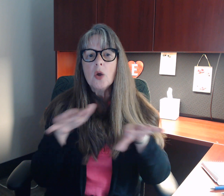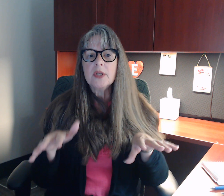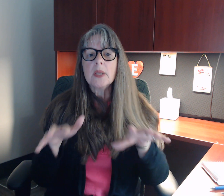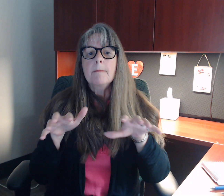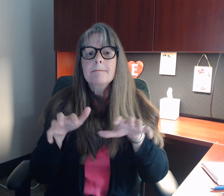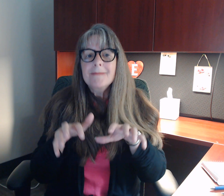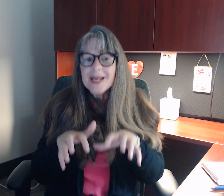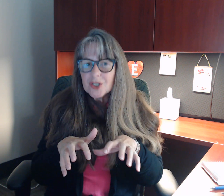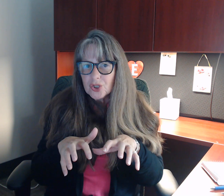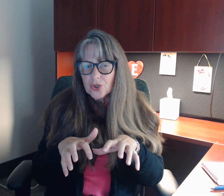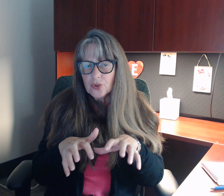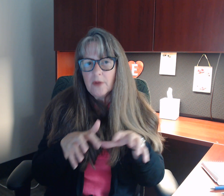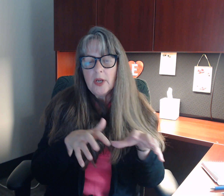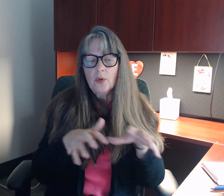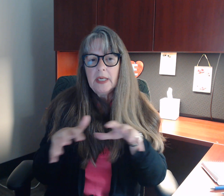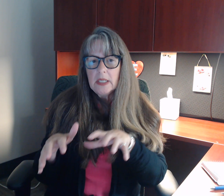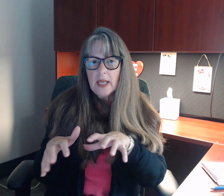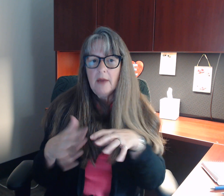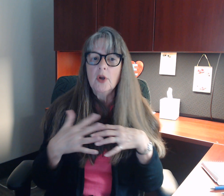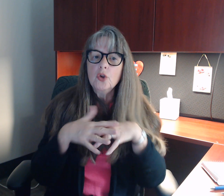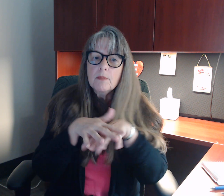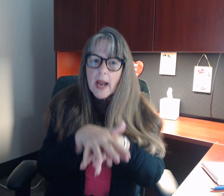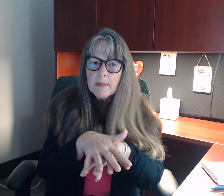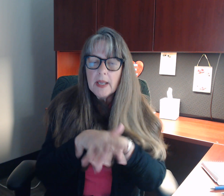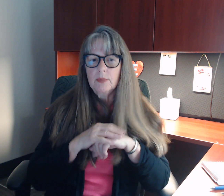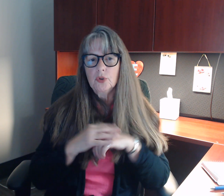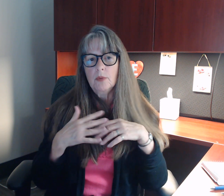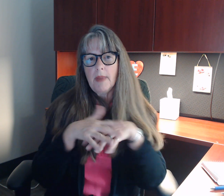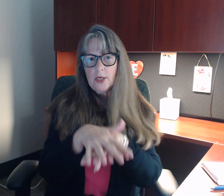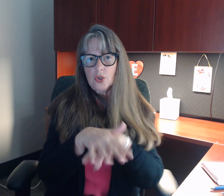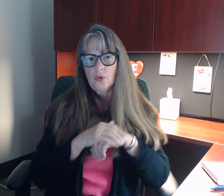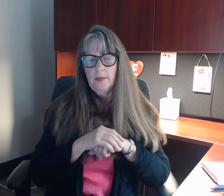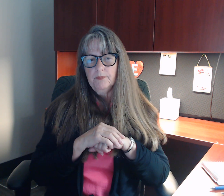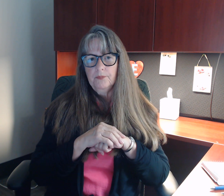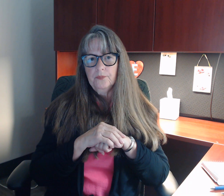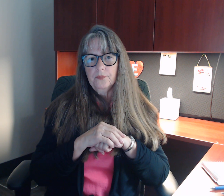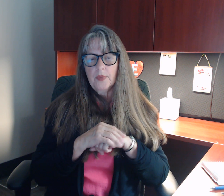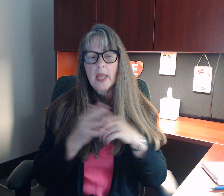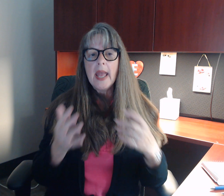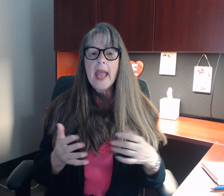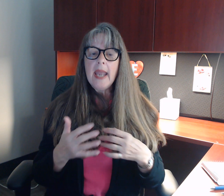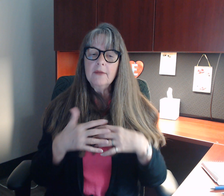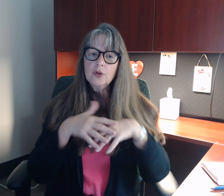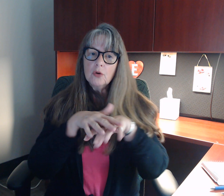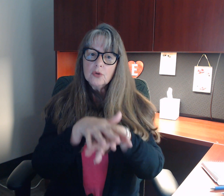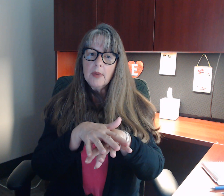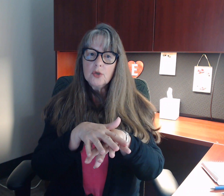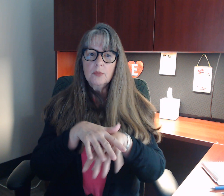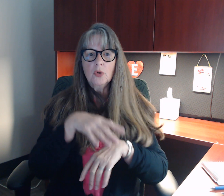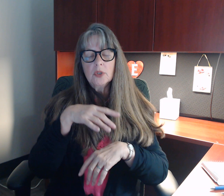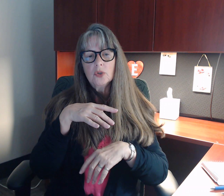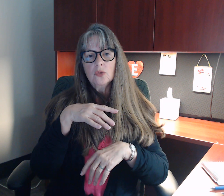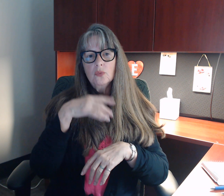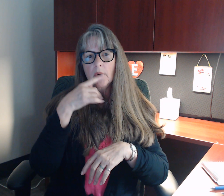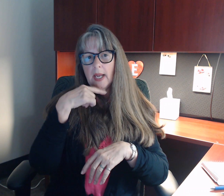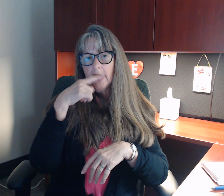a mixture of hearing and deaf, you might be able to do mainstream. And if you don't do mainstream, you could do a